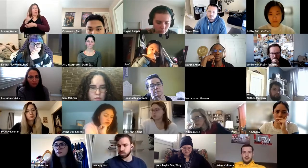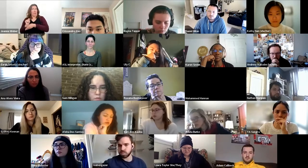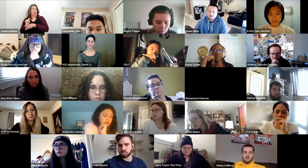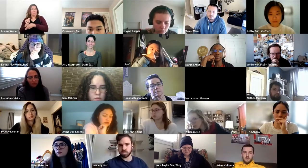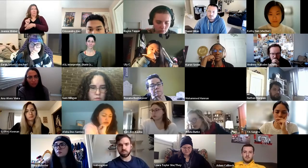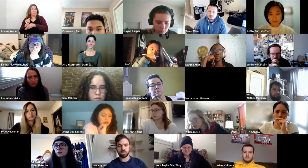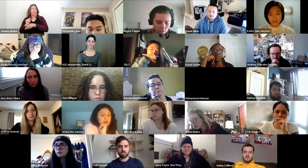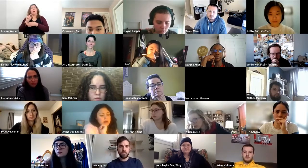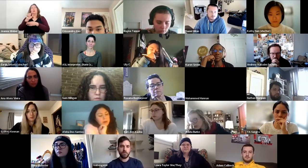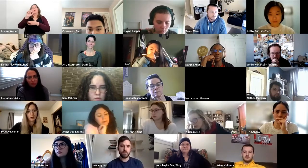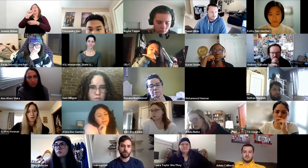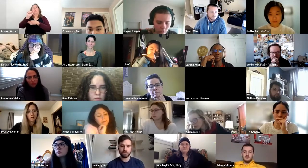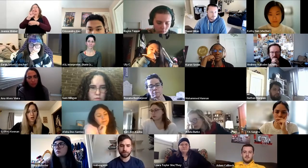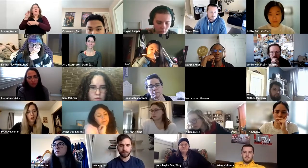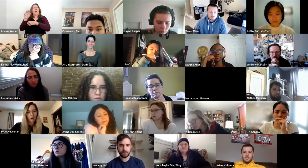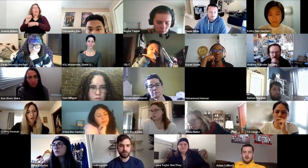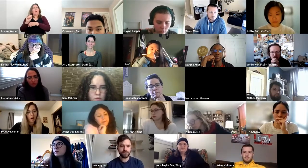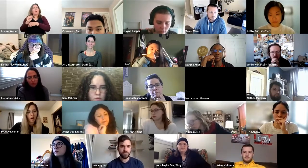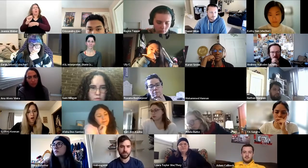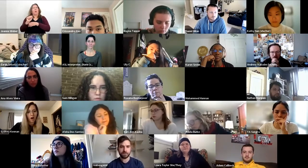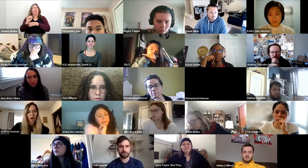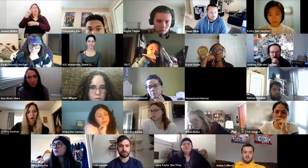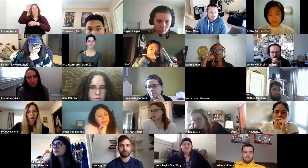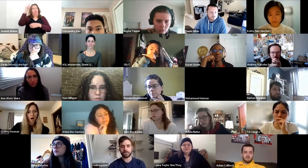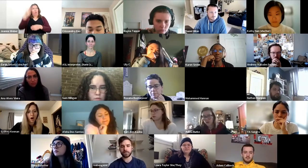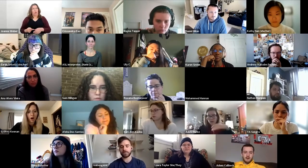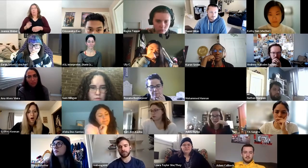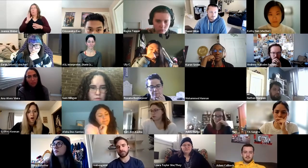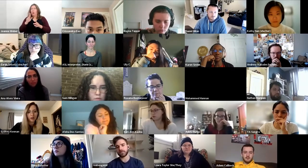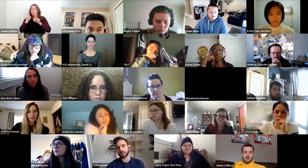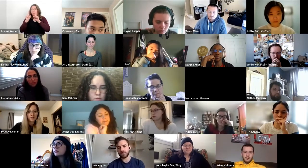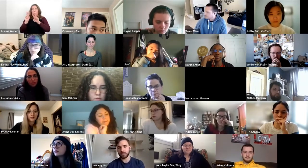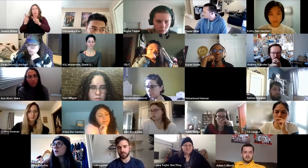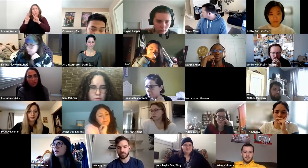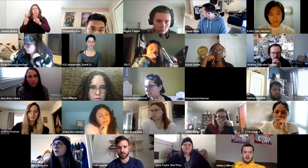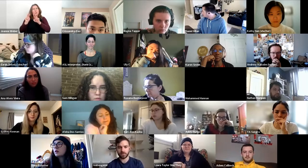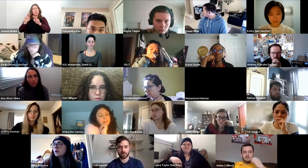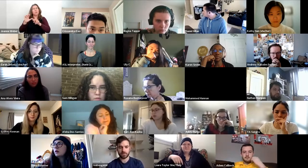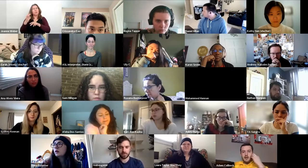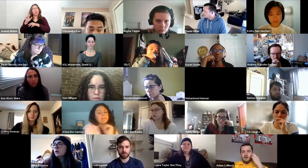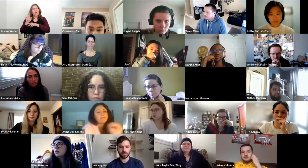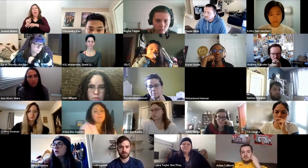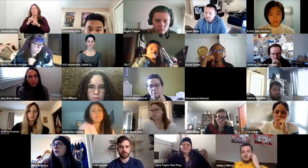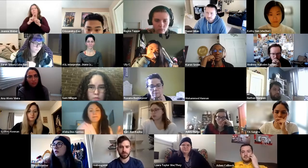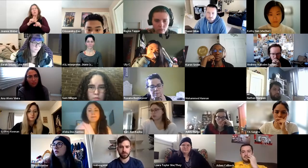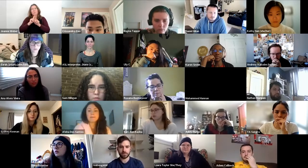or thoughts or questions, feel free to plop them in there. Anna will be here